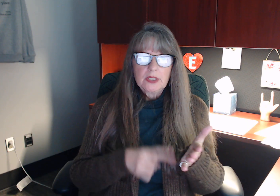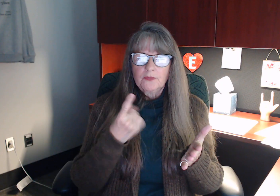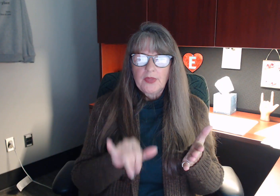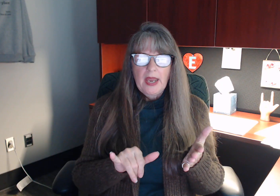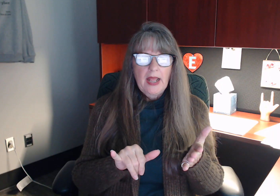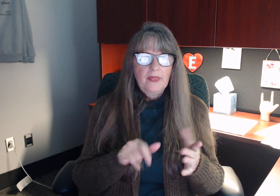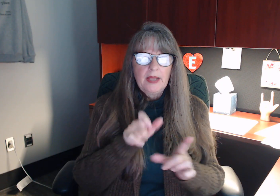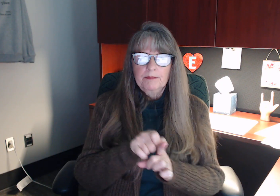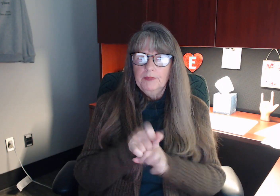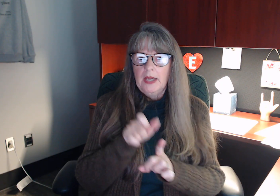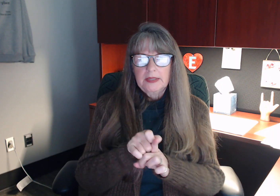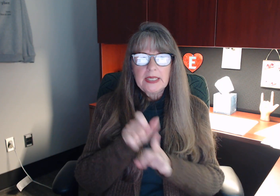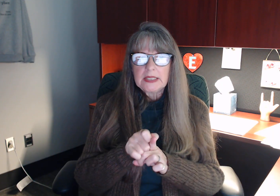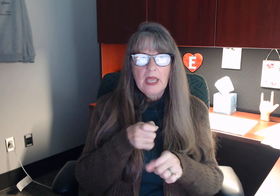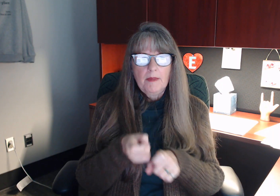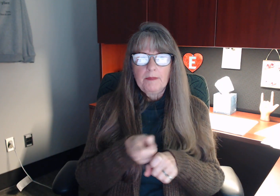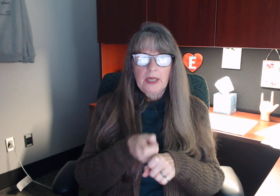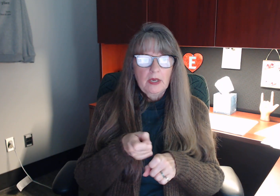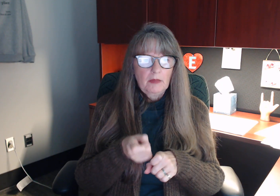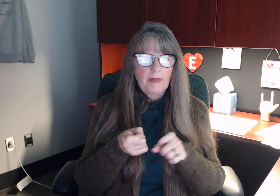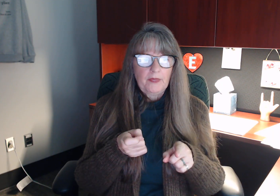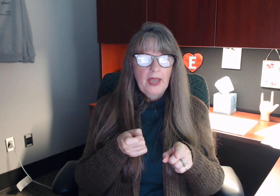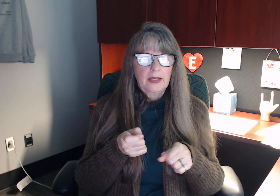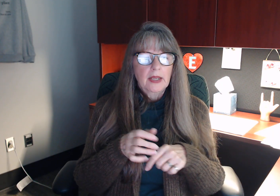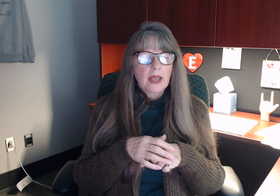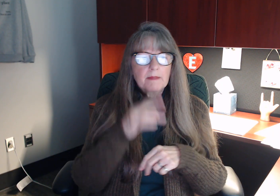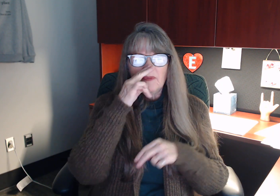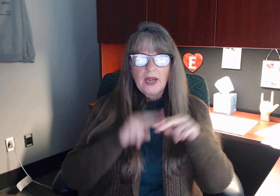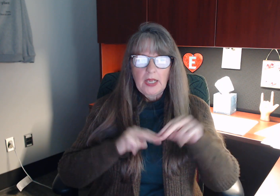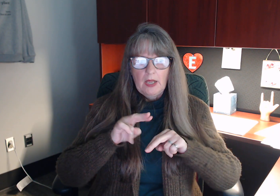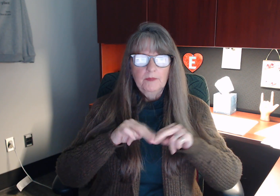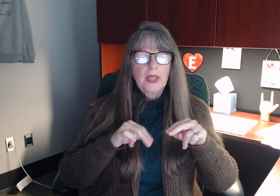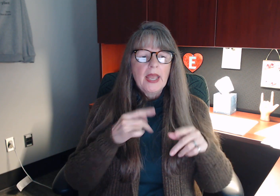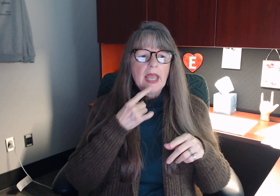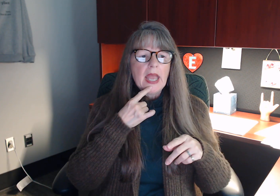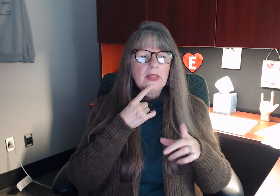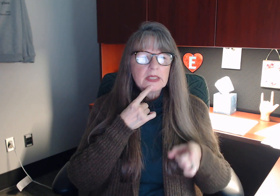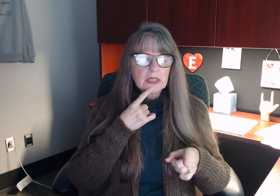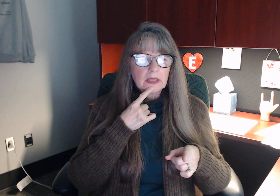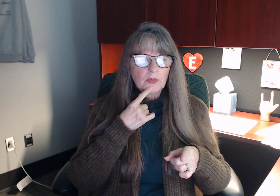for that, and they teased him and picked on him about that, made fun of him, and they said that there was